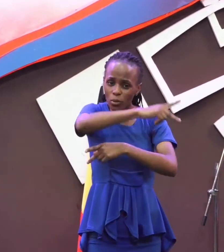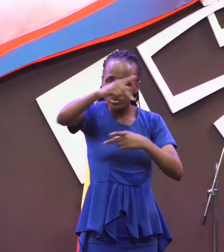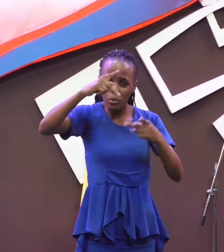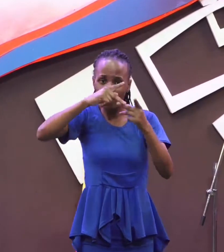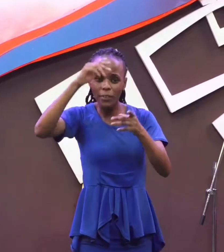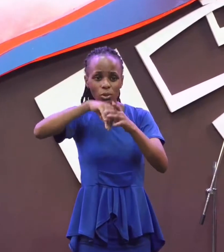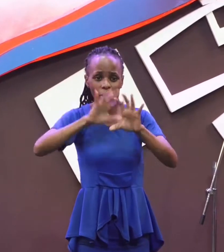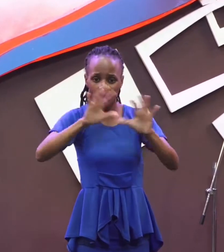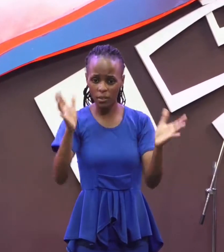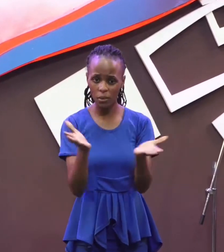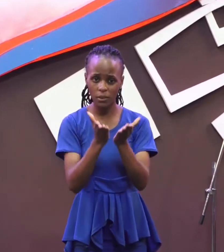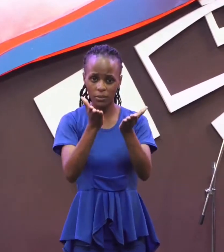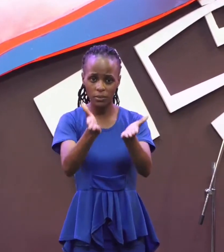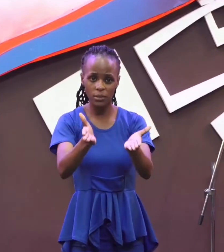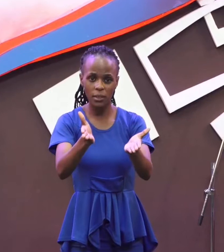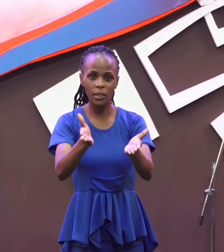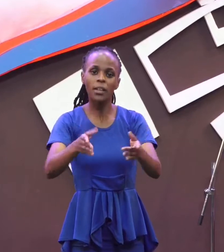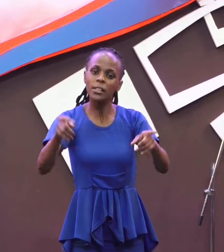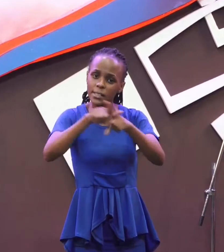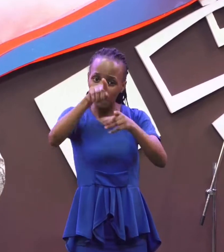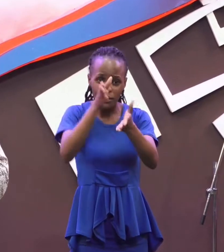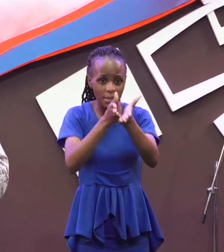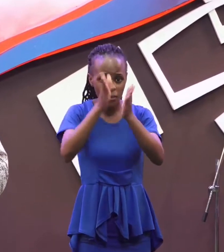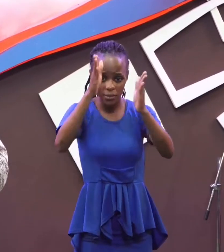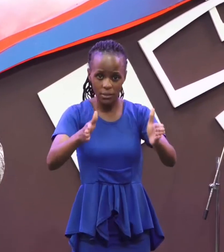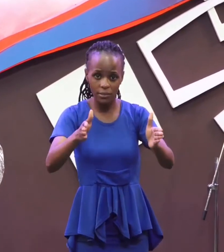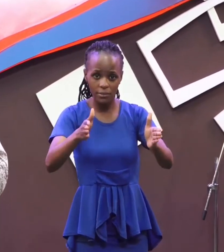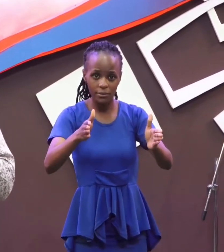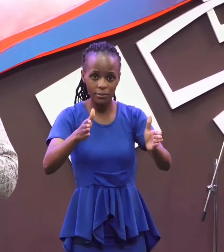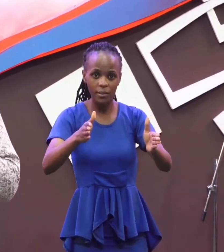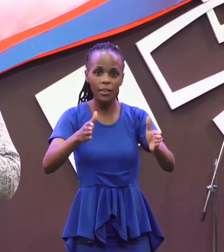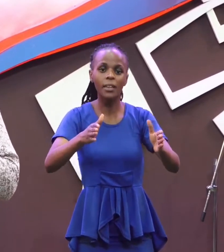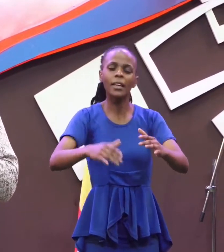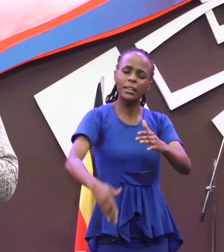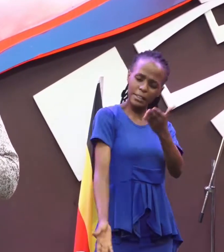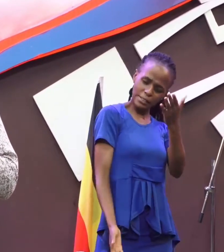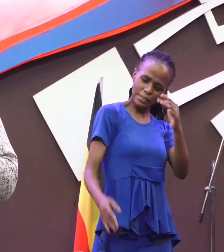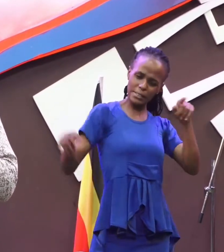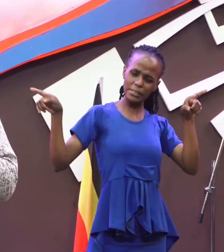Because your perfection on earth, you as a servant,